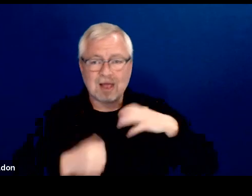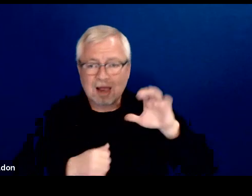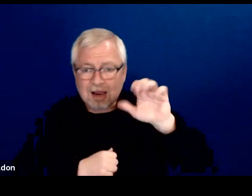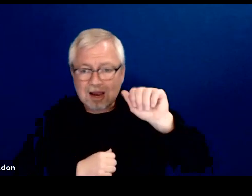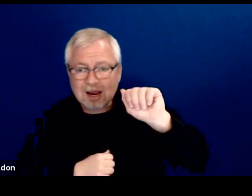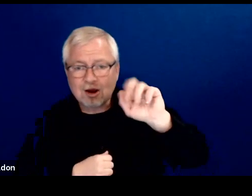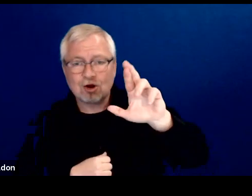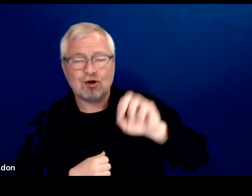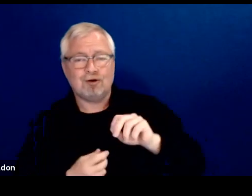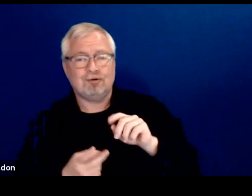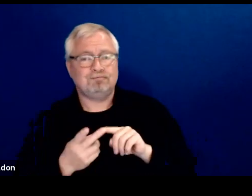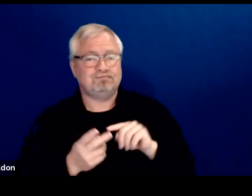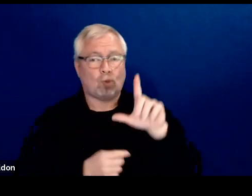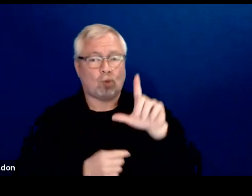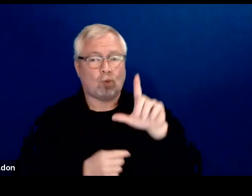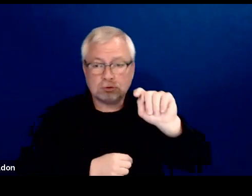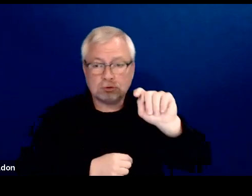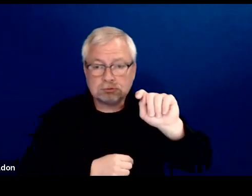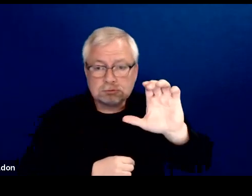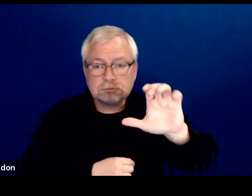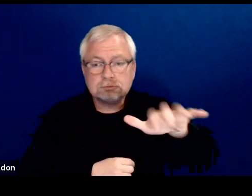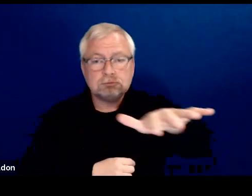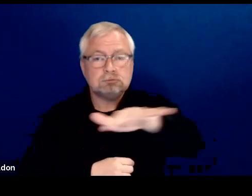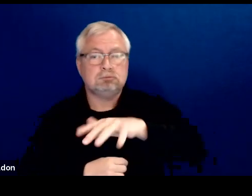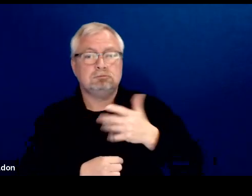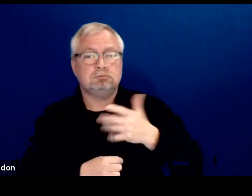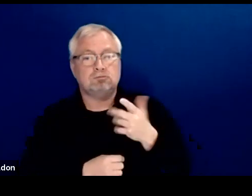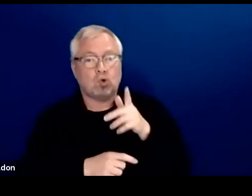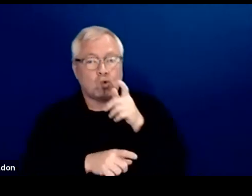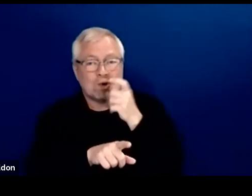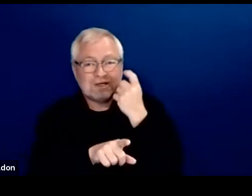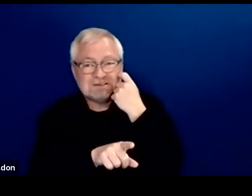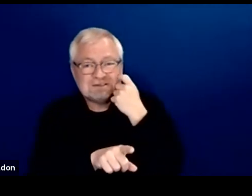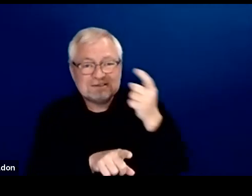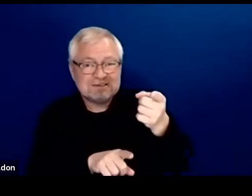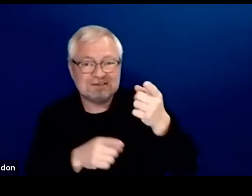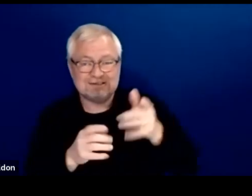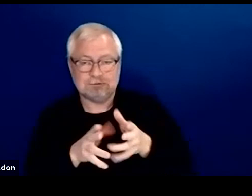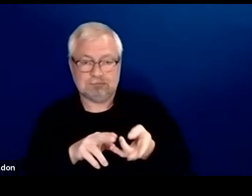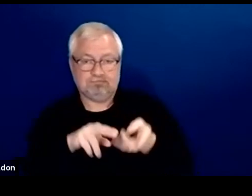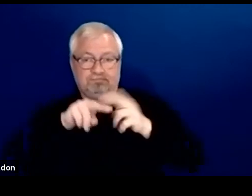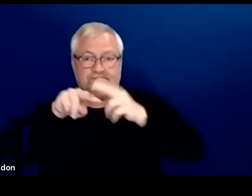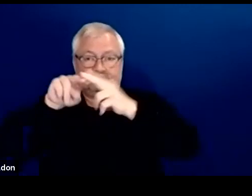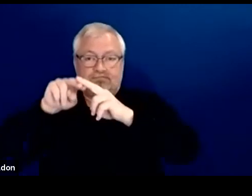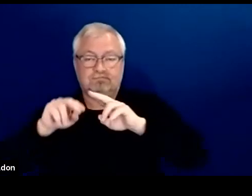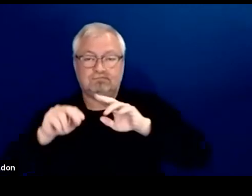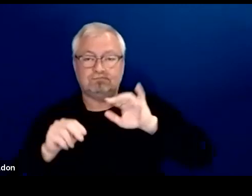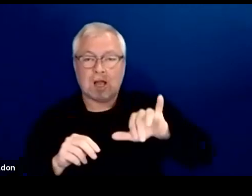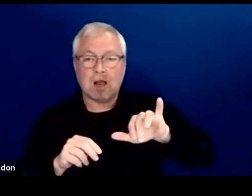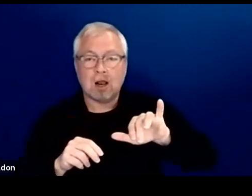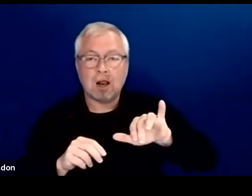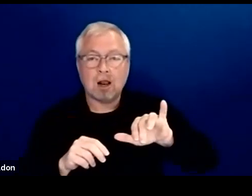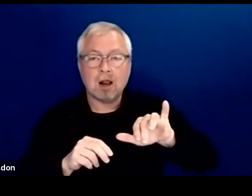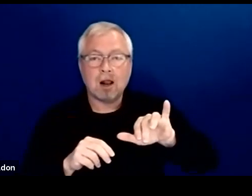settings. But we just recently have expanded the priority criteria to include other at-risk